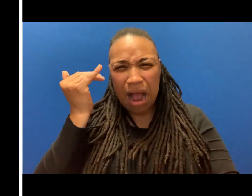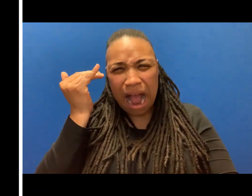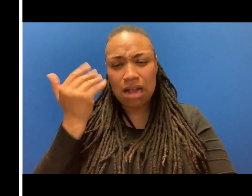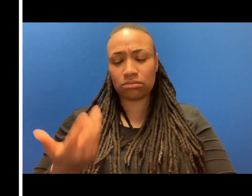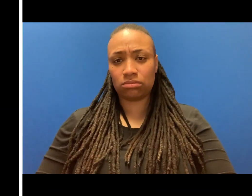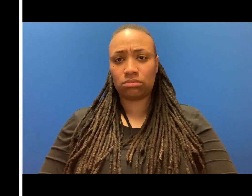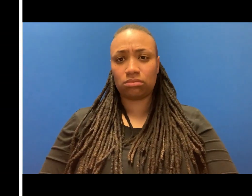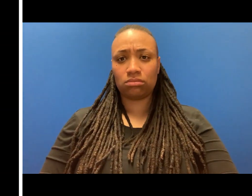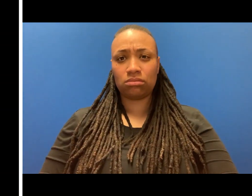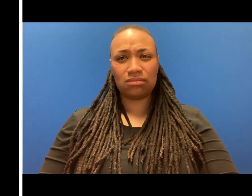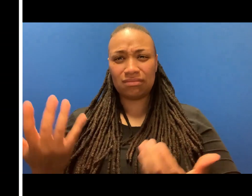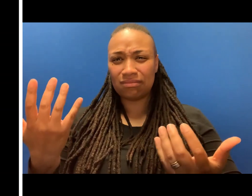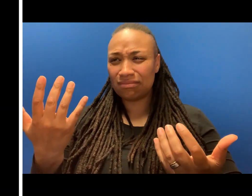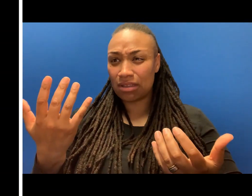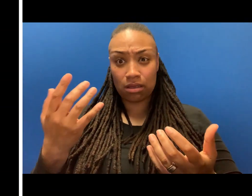mission